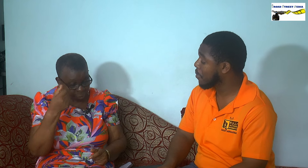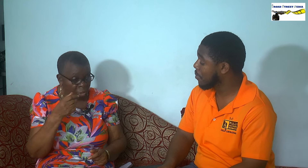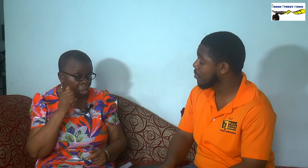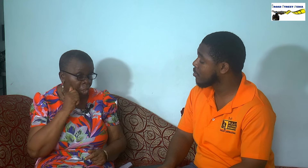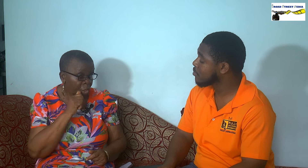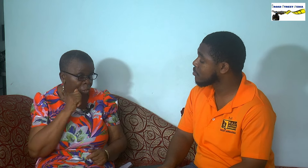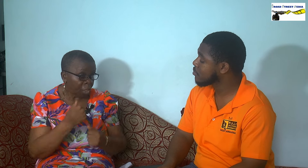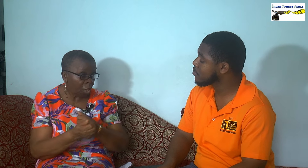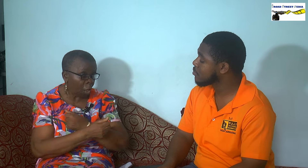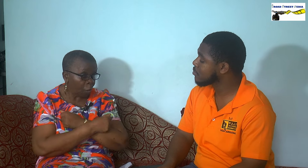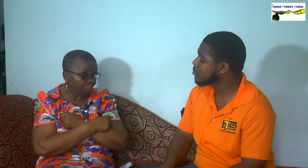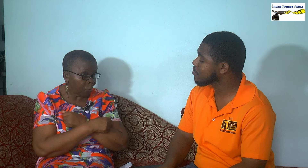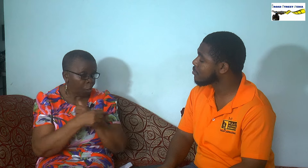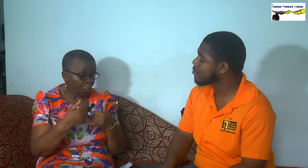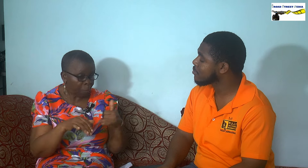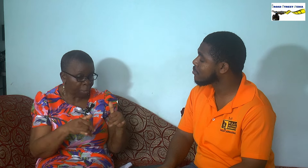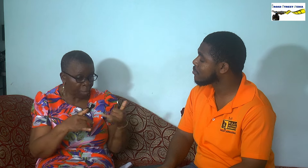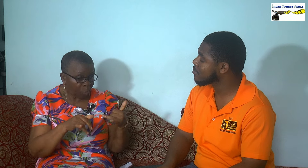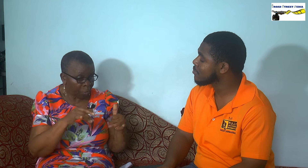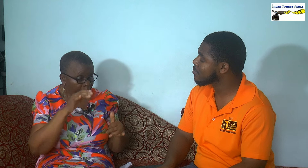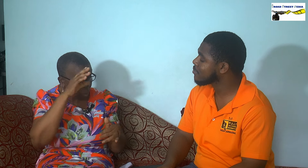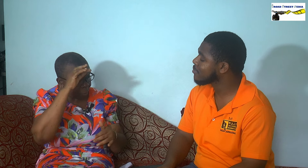the girls loved to play with the boys,